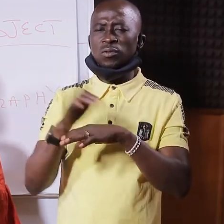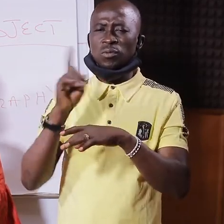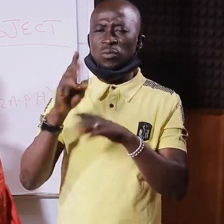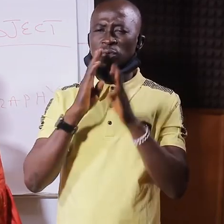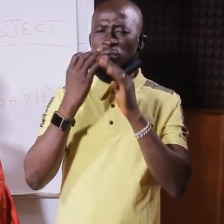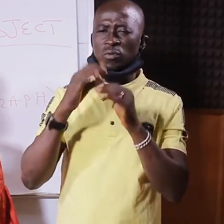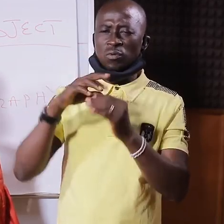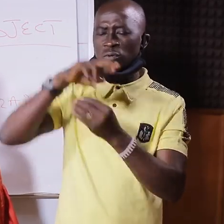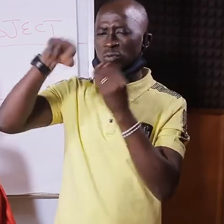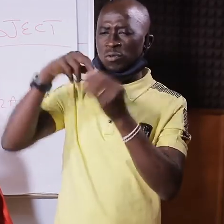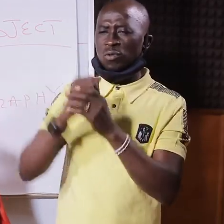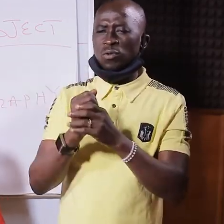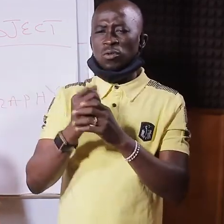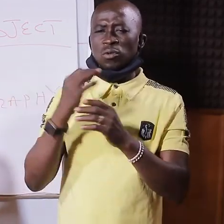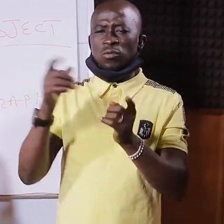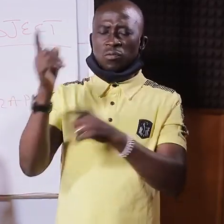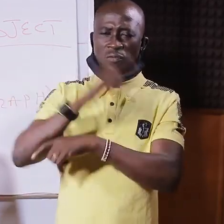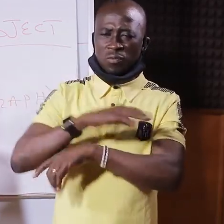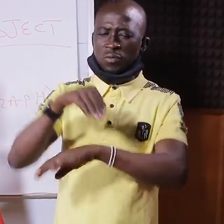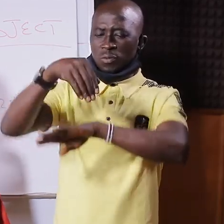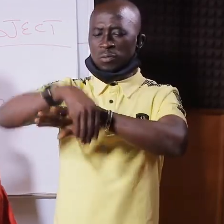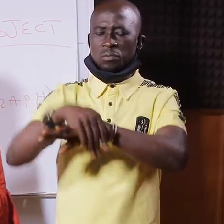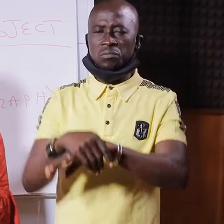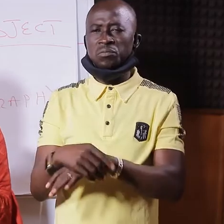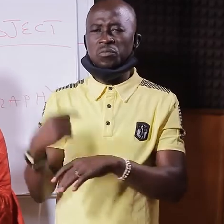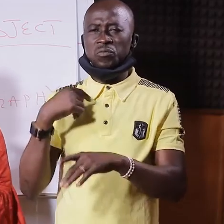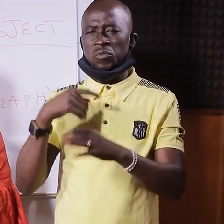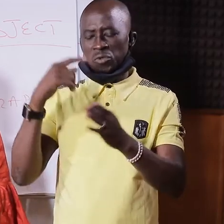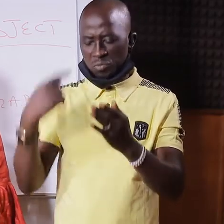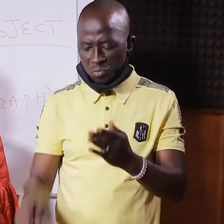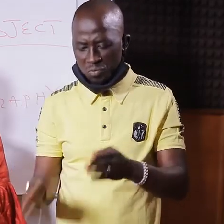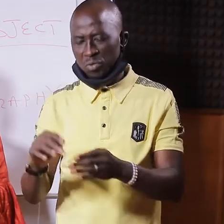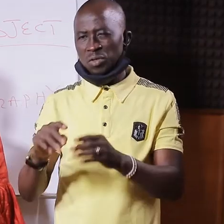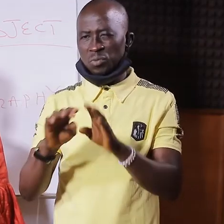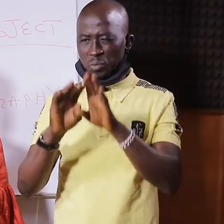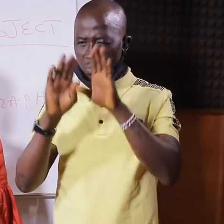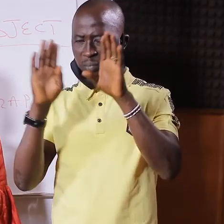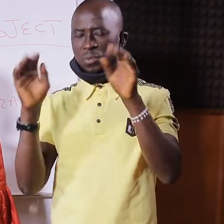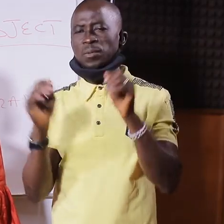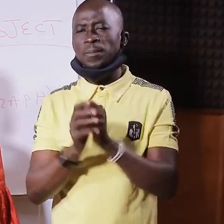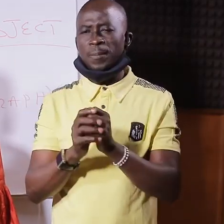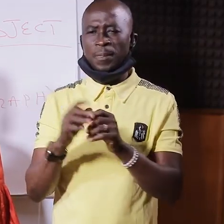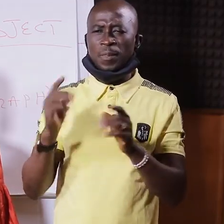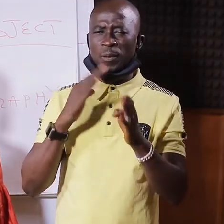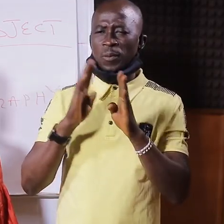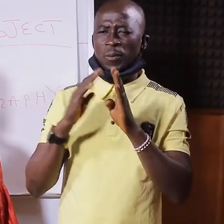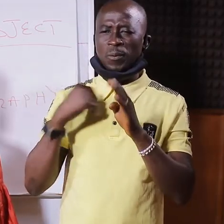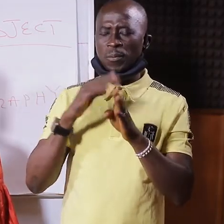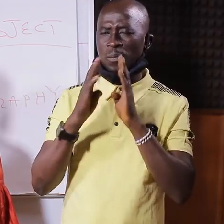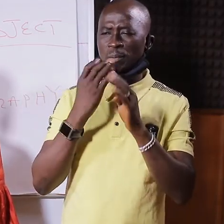about for rotation, we talked about day and night. We talked about dawn and twilight. We talked about the